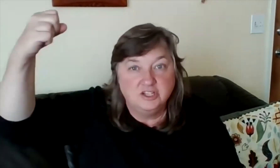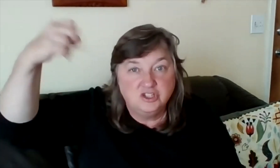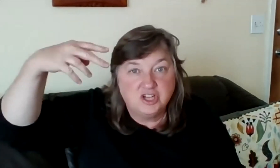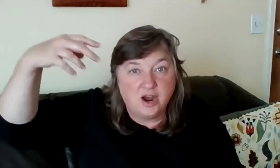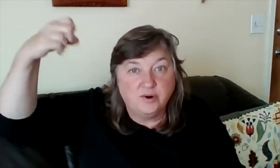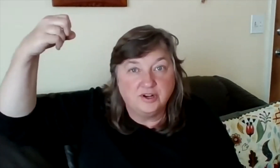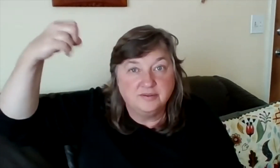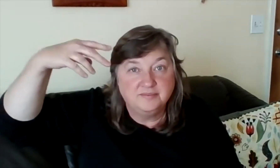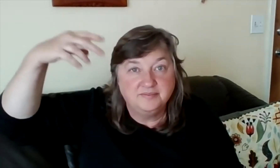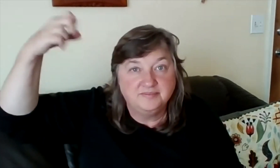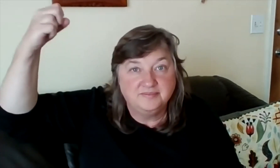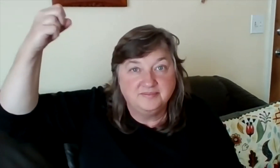Shower.